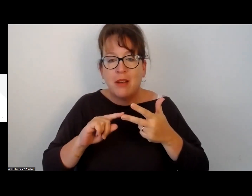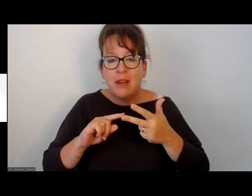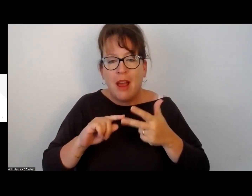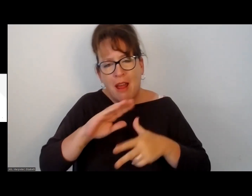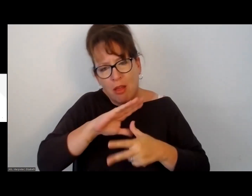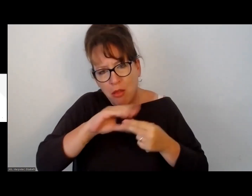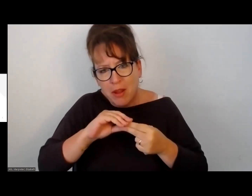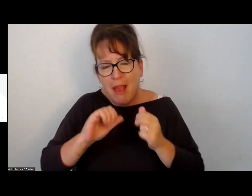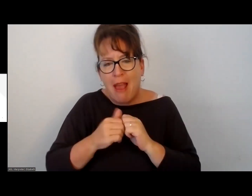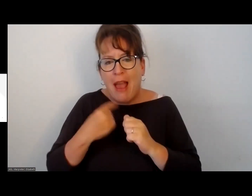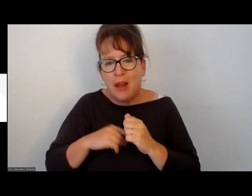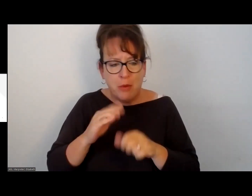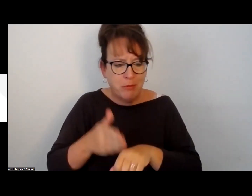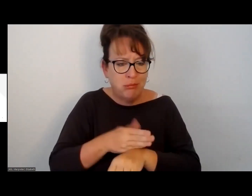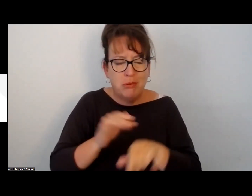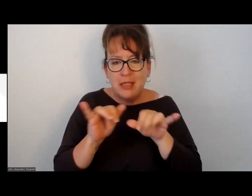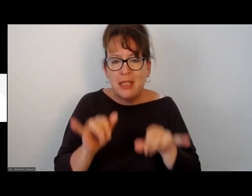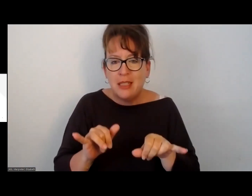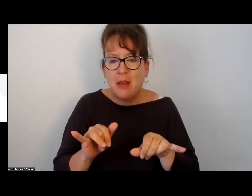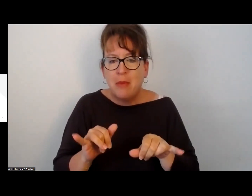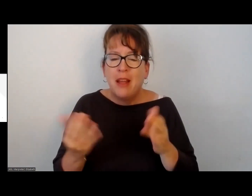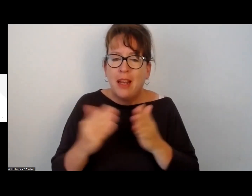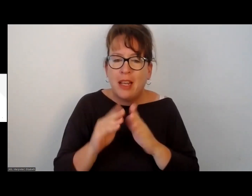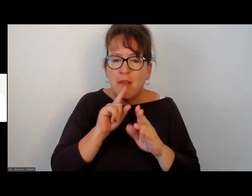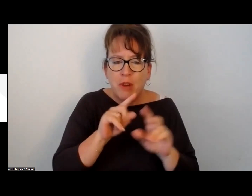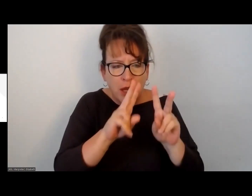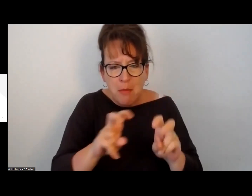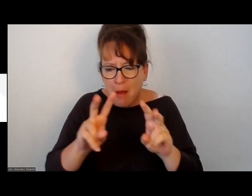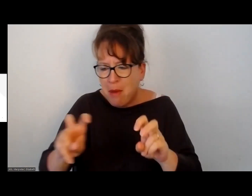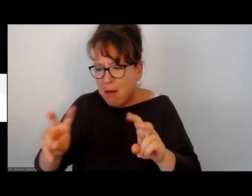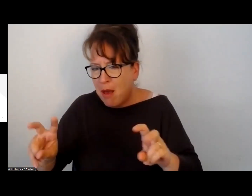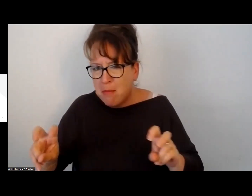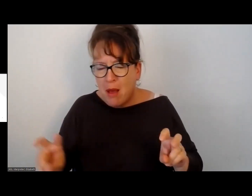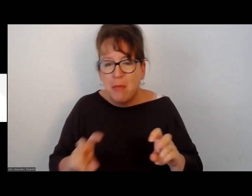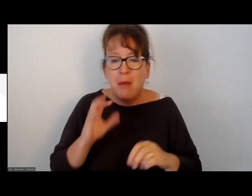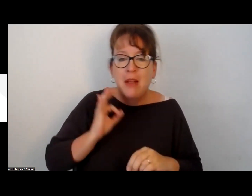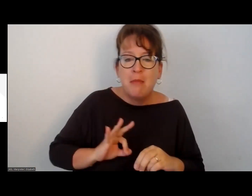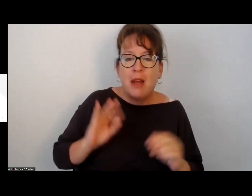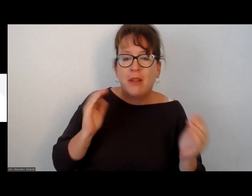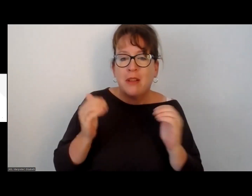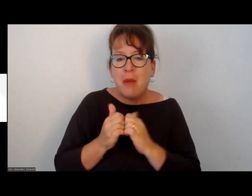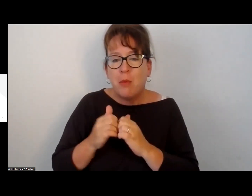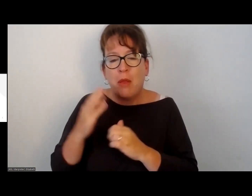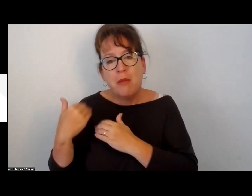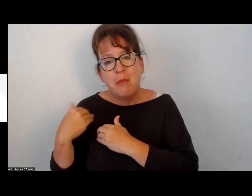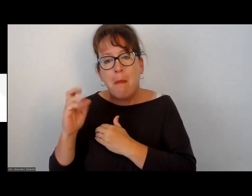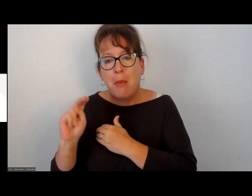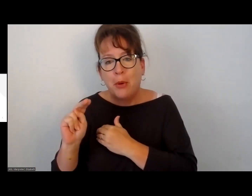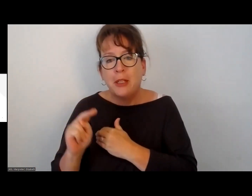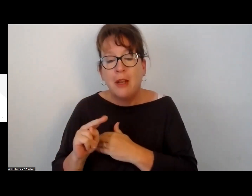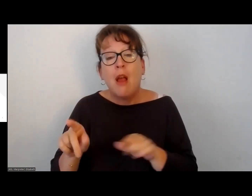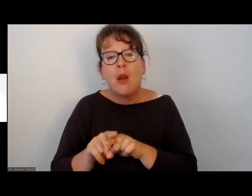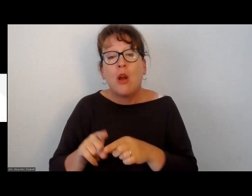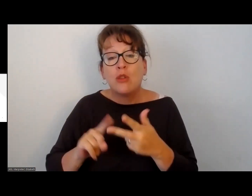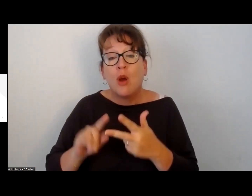operationalize EJ are, quantifying sort of benefits versus burdens, the community benefit agreements, and Justice 40. So those are